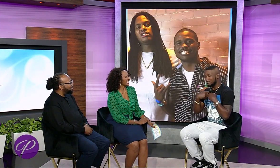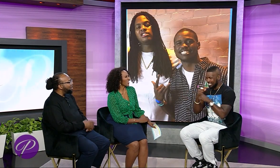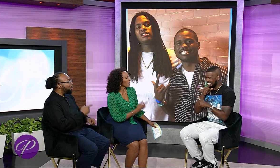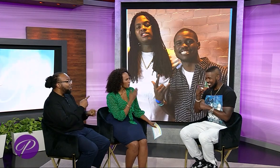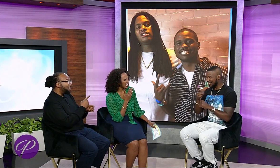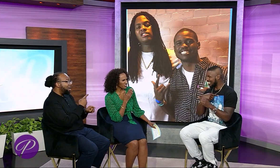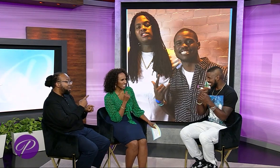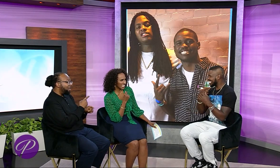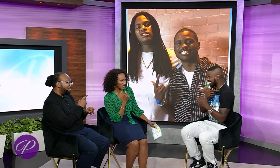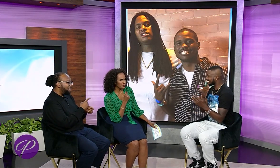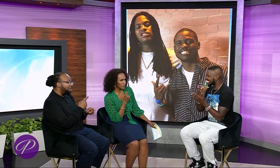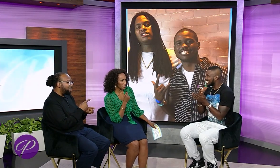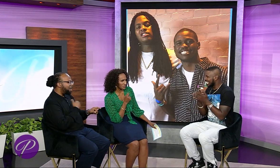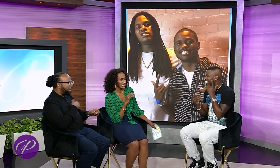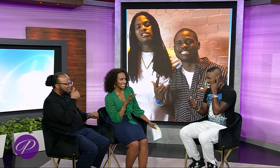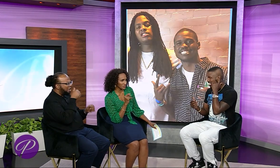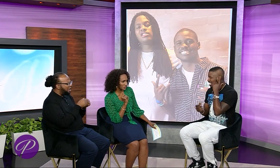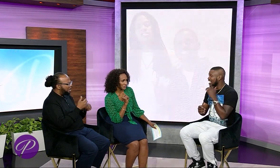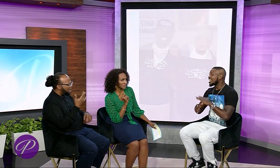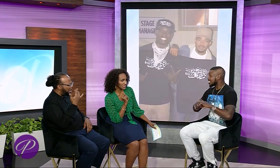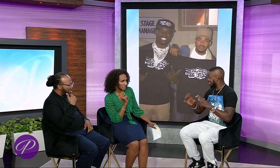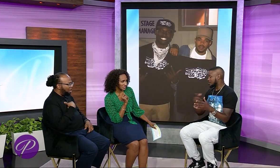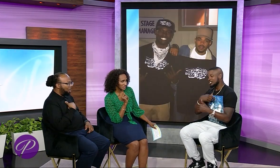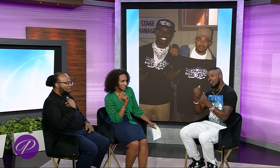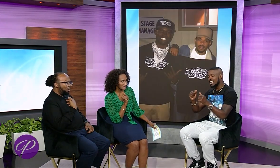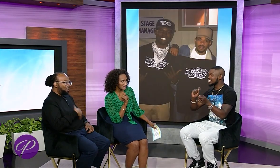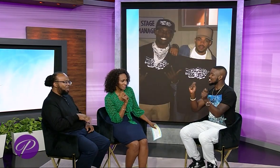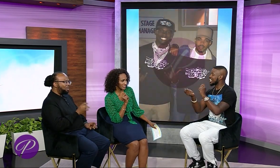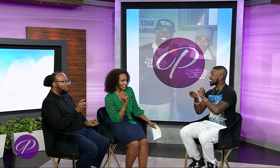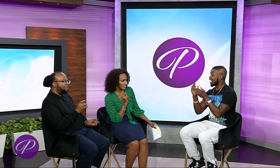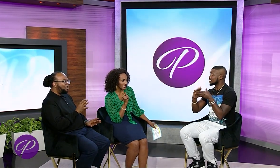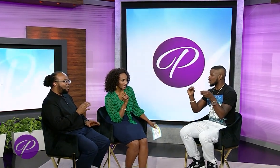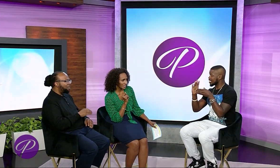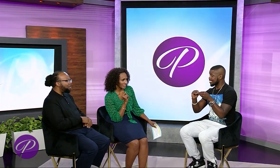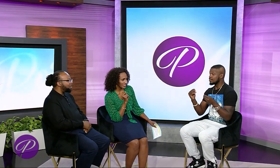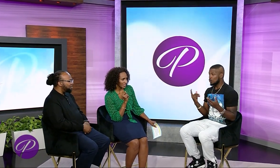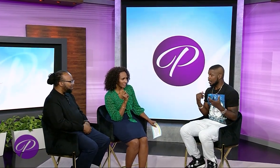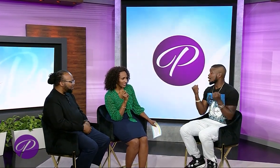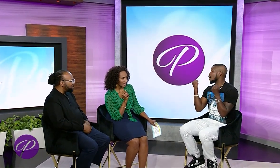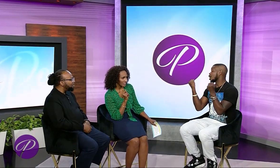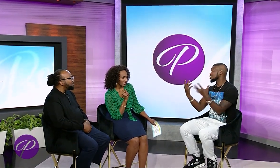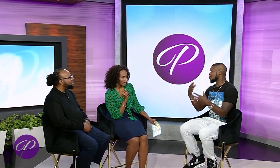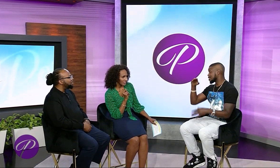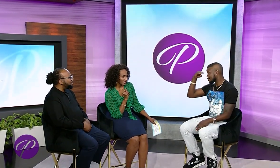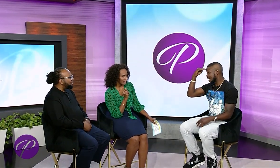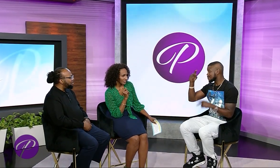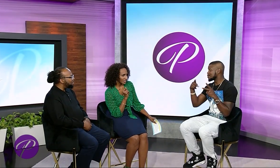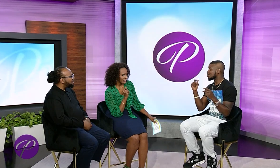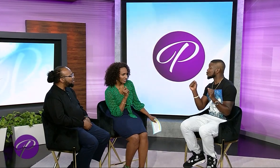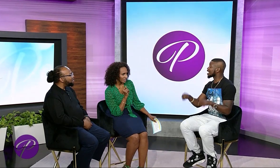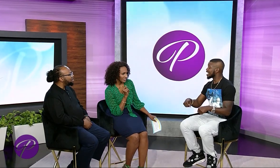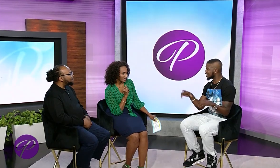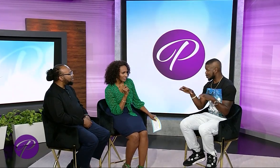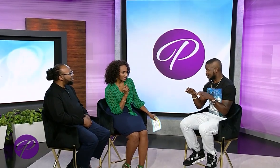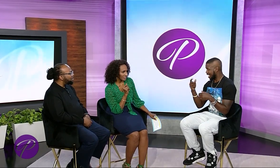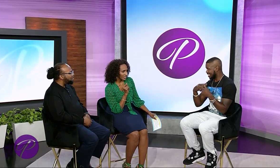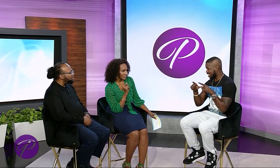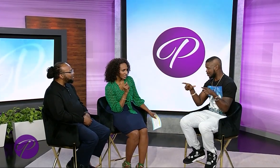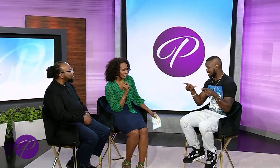making Oh, sure. that's right. I remember. That gets real ugly. Yeah, we're trying to Yeah. change that narrative to where there are so many black people who can do sign language, and